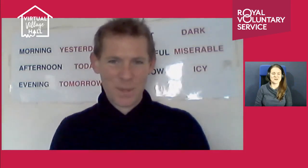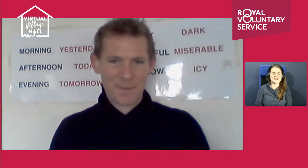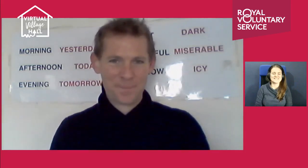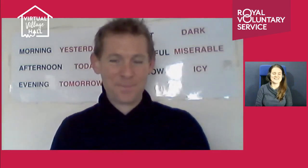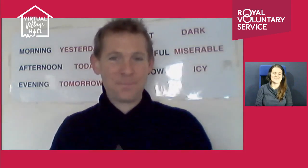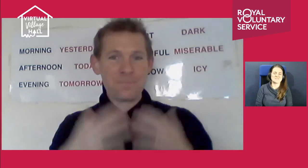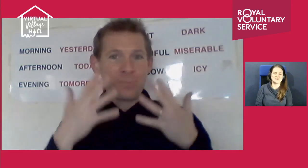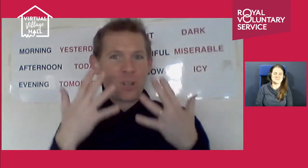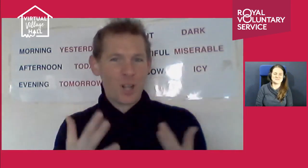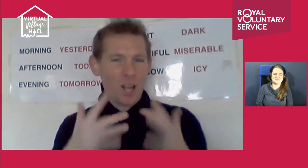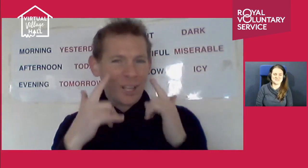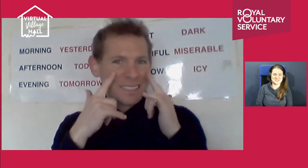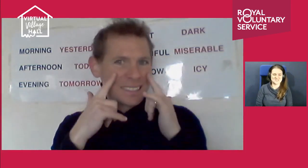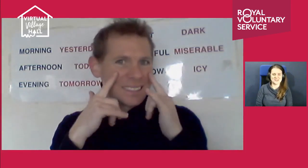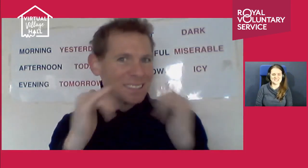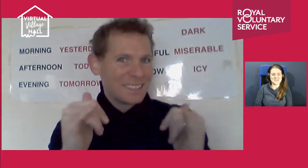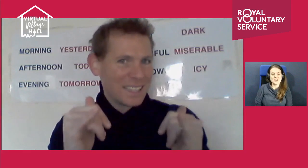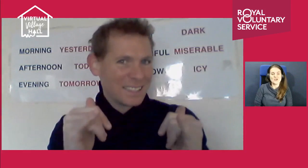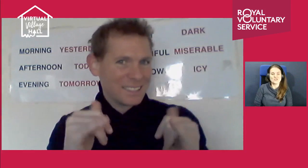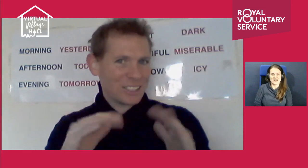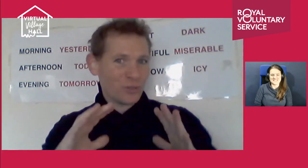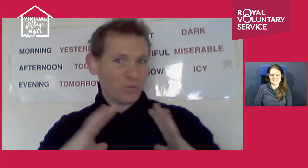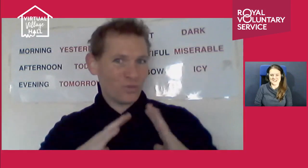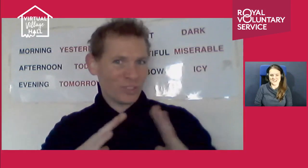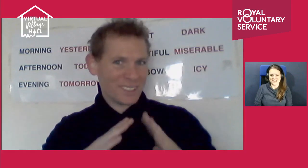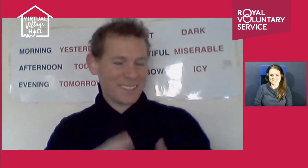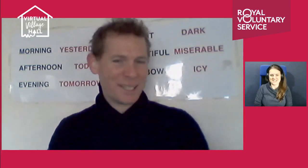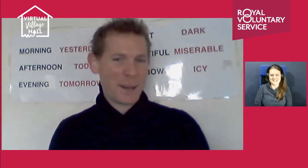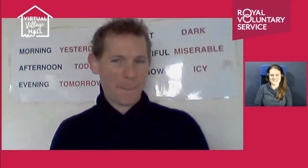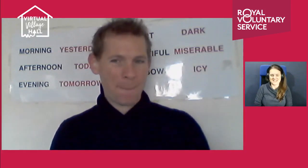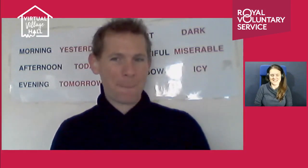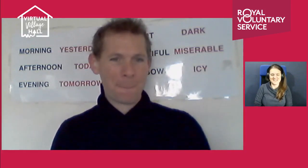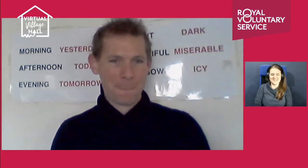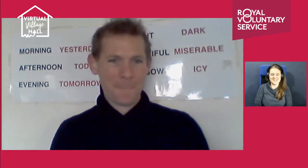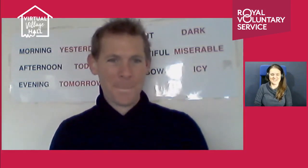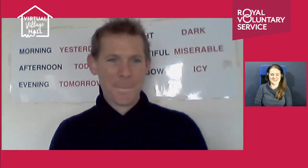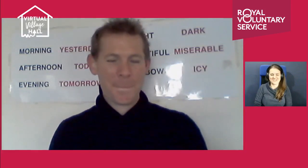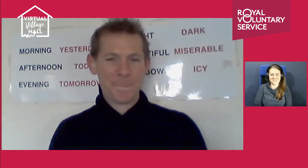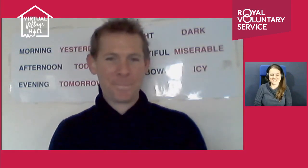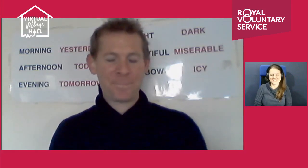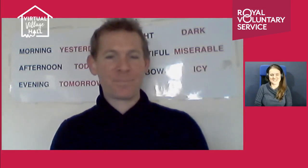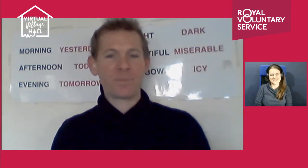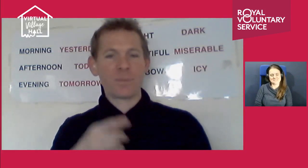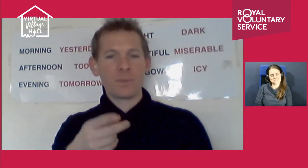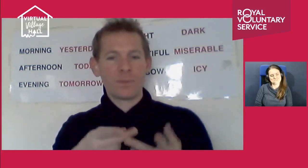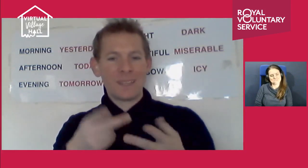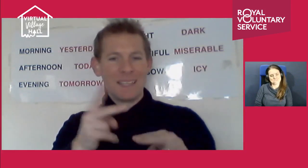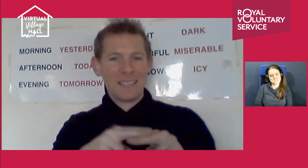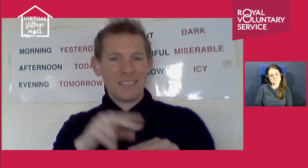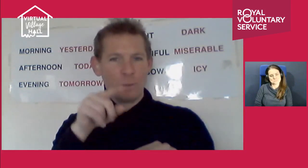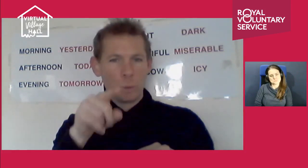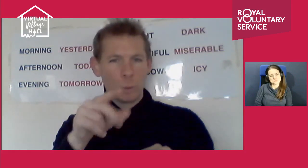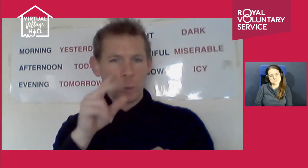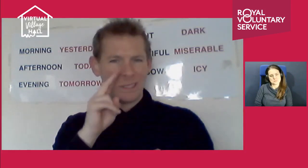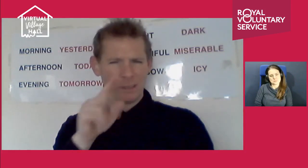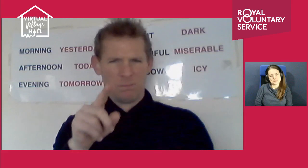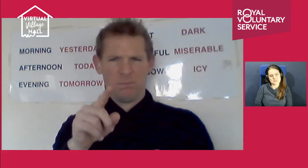Okay, well done, everyone. That's great. Right, now let's test you. You ready for that?